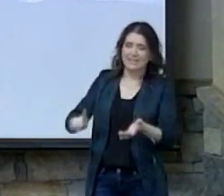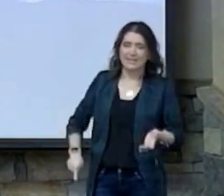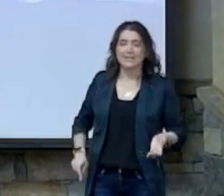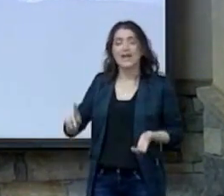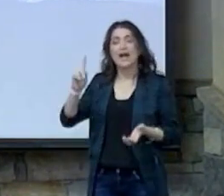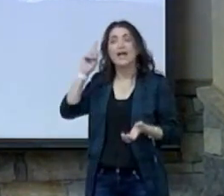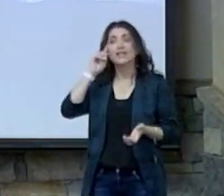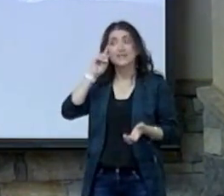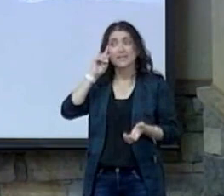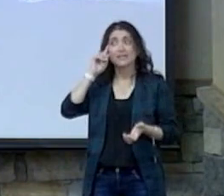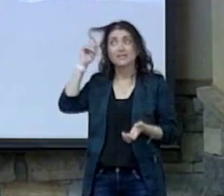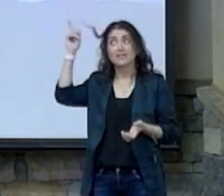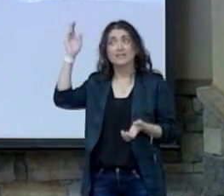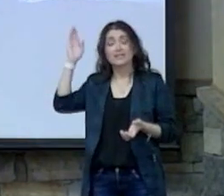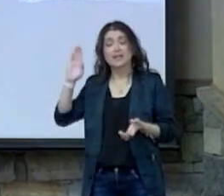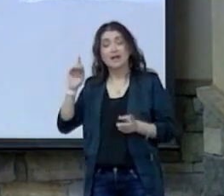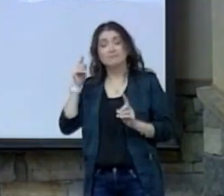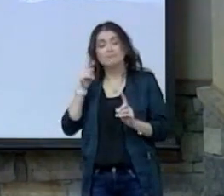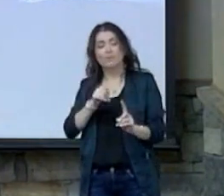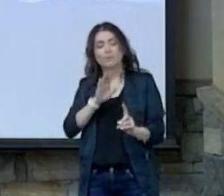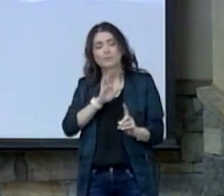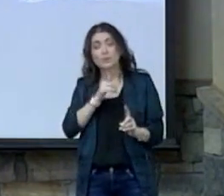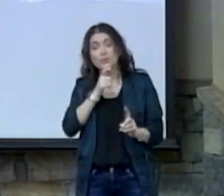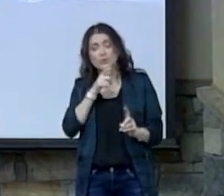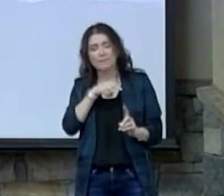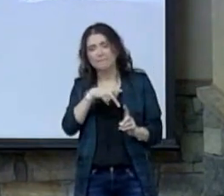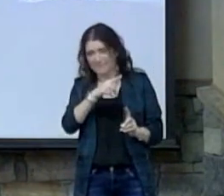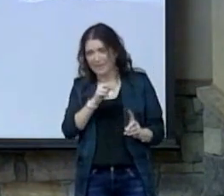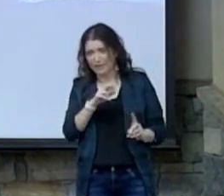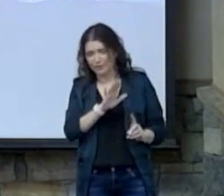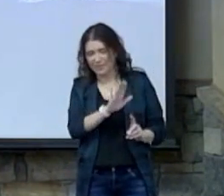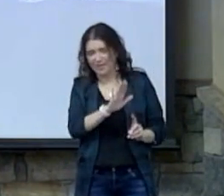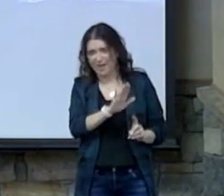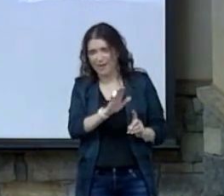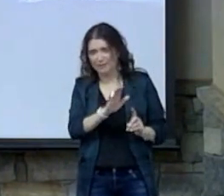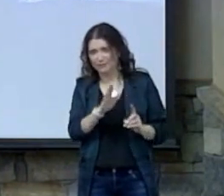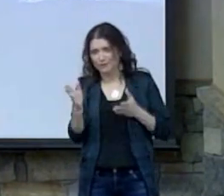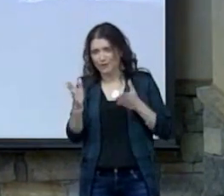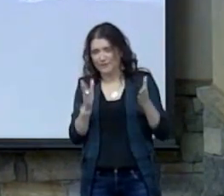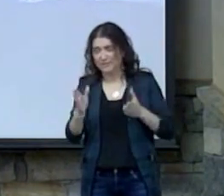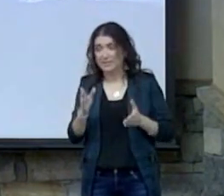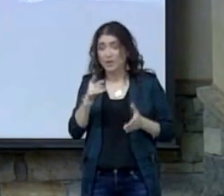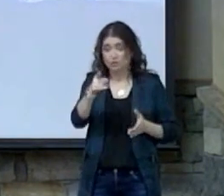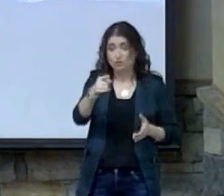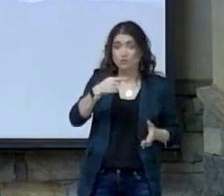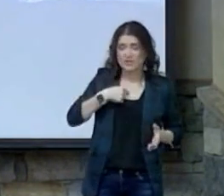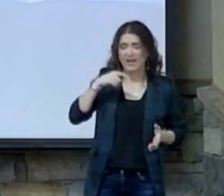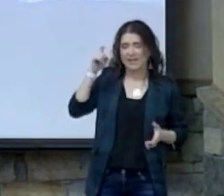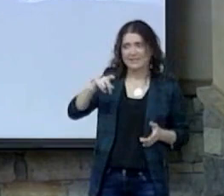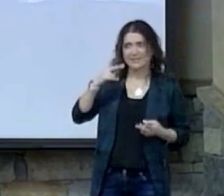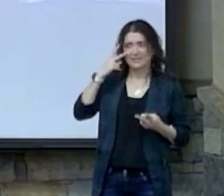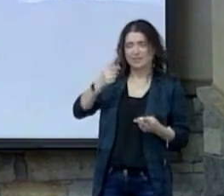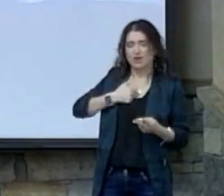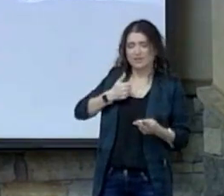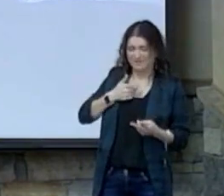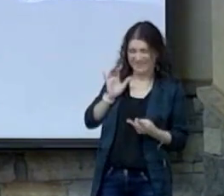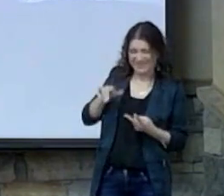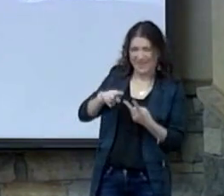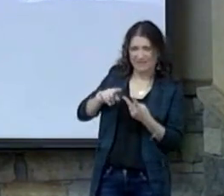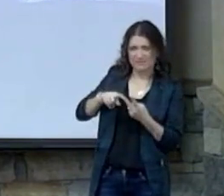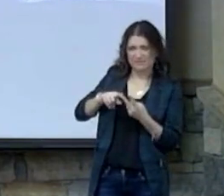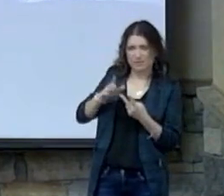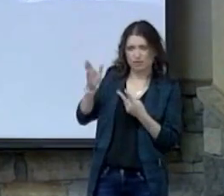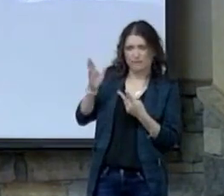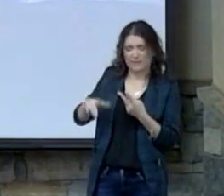Peter to see himself as that servant. And you and I, we need to see ourselves as that servant. And then the